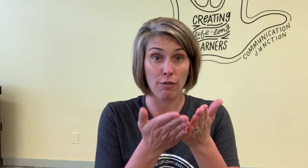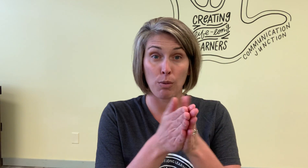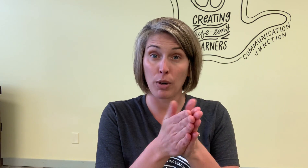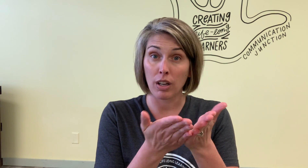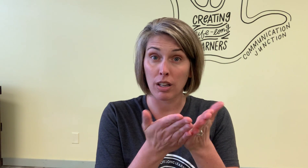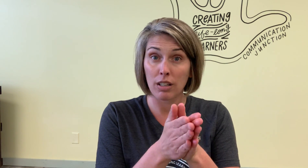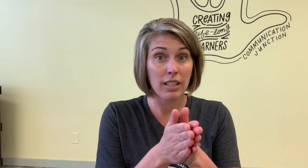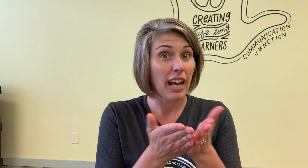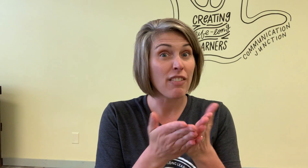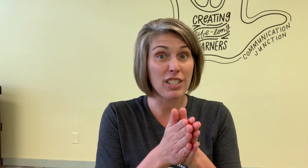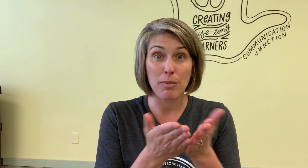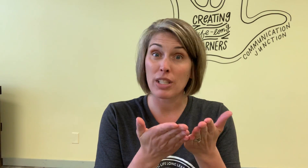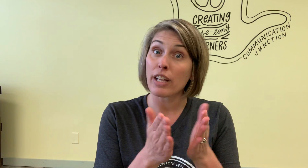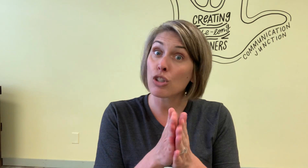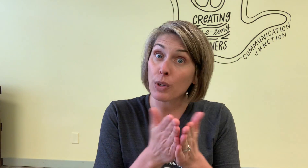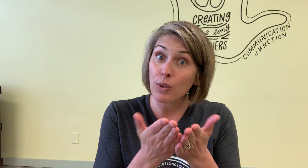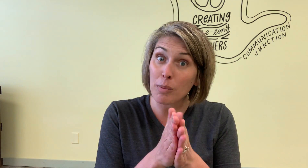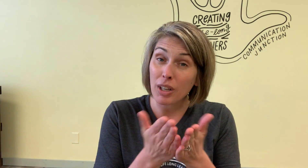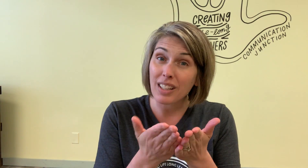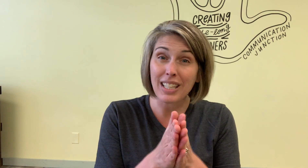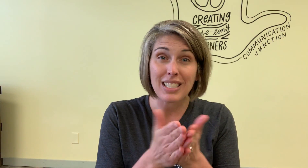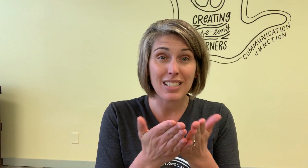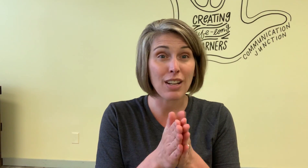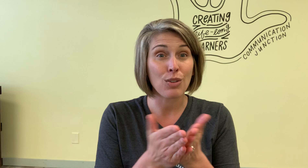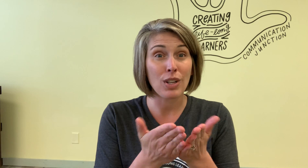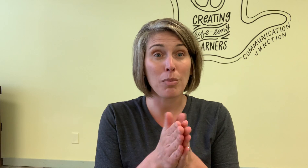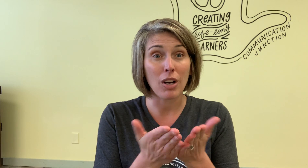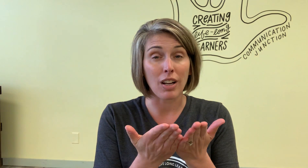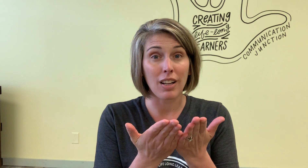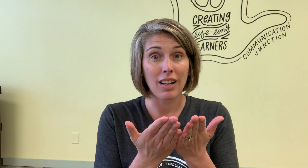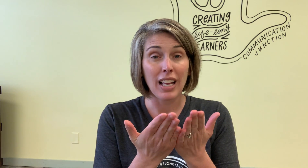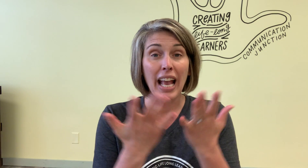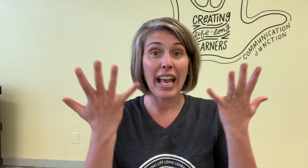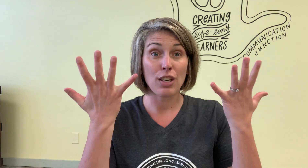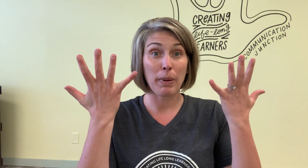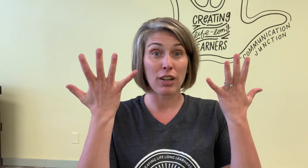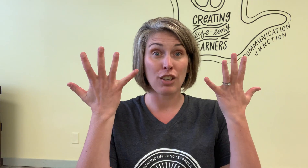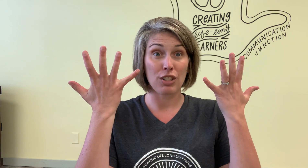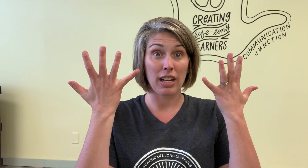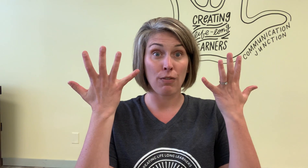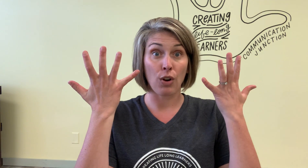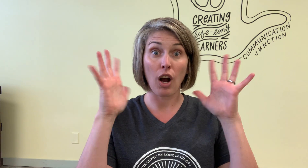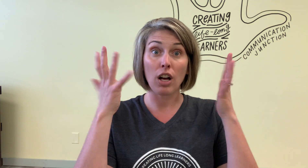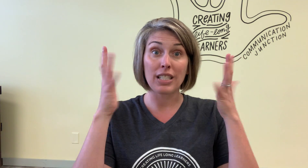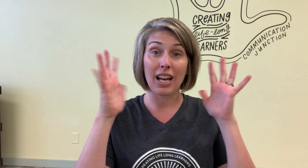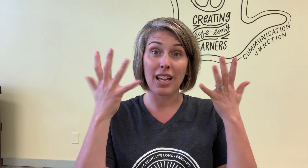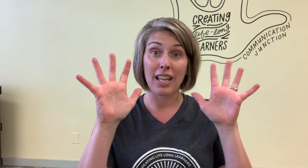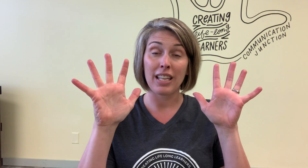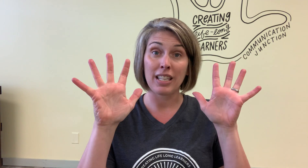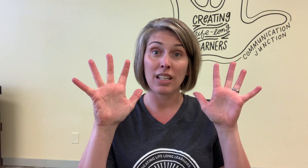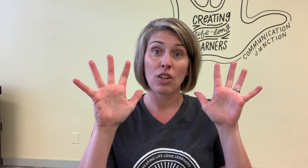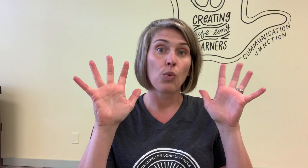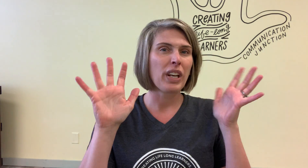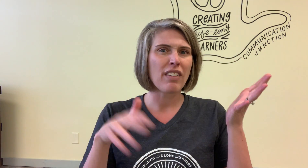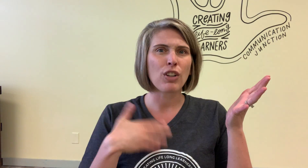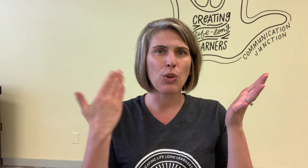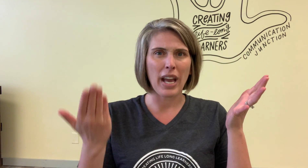for book. Every time you say, do you want to read a book? Let's sit down and read a book. And pairing your sign for all done. Whenever you end